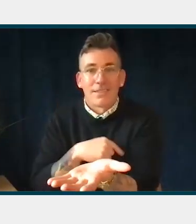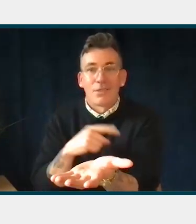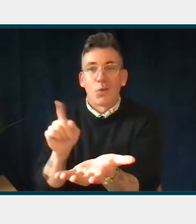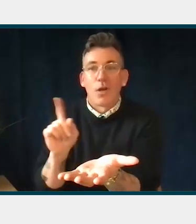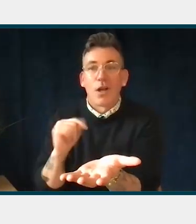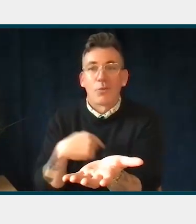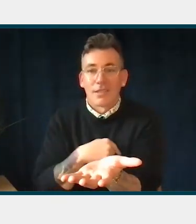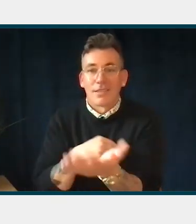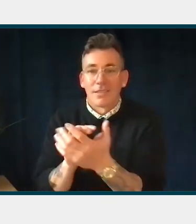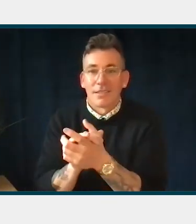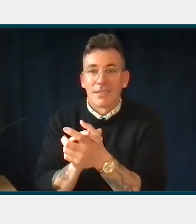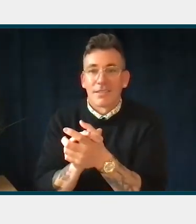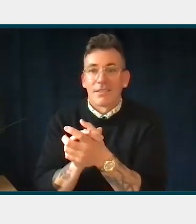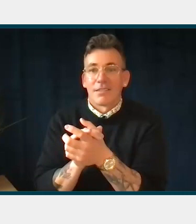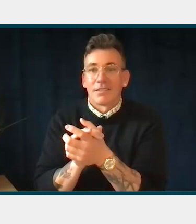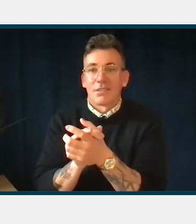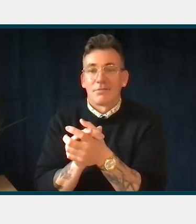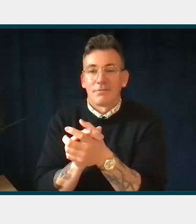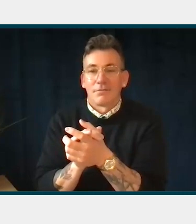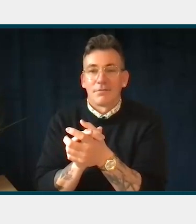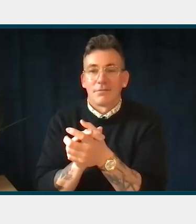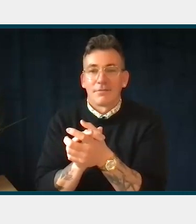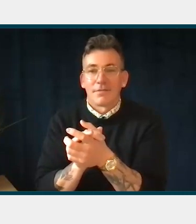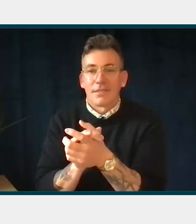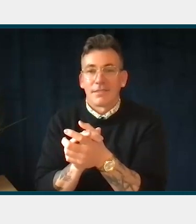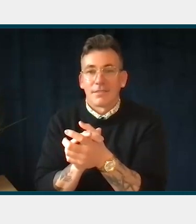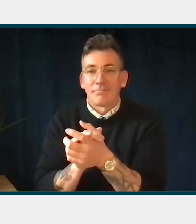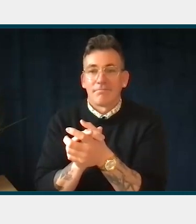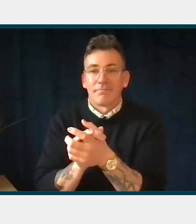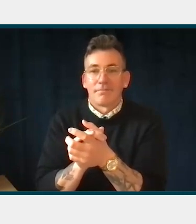be centering us, where are we?